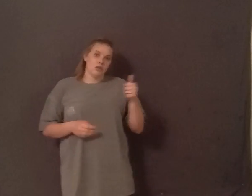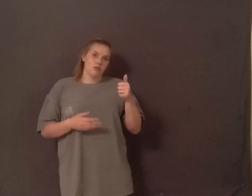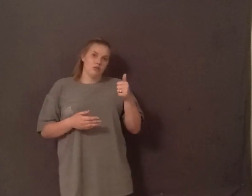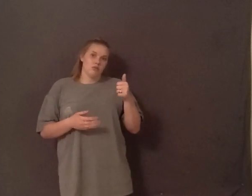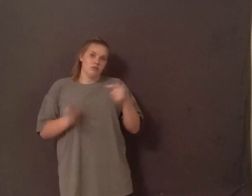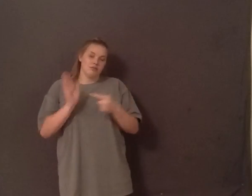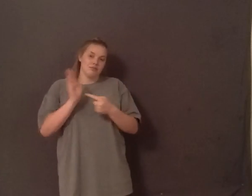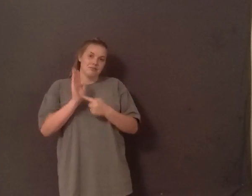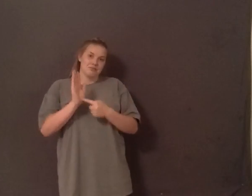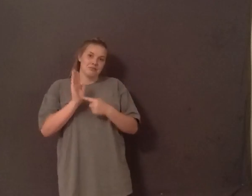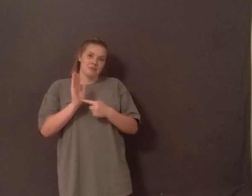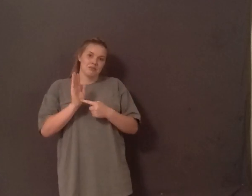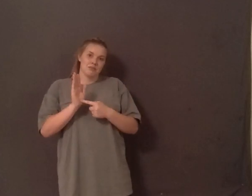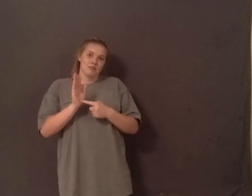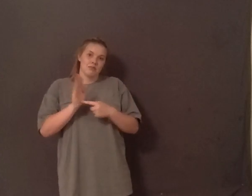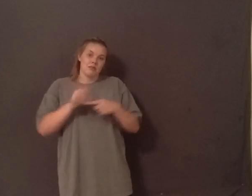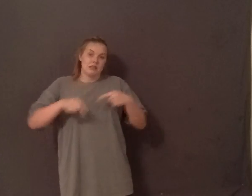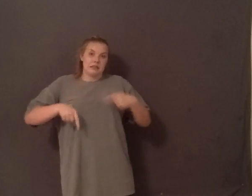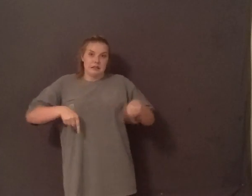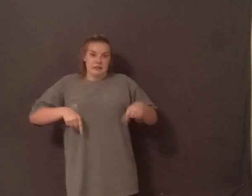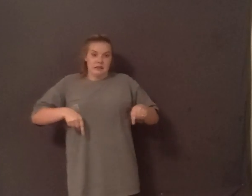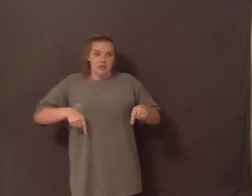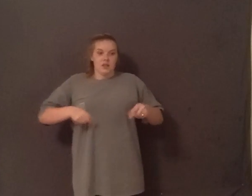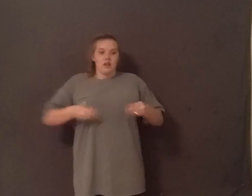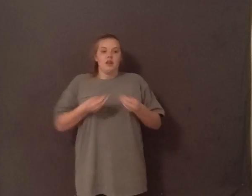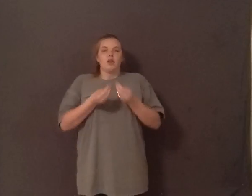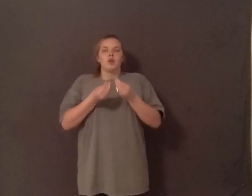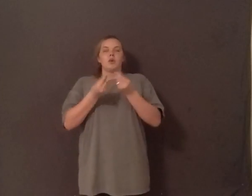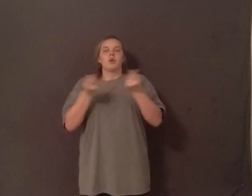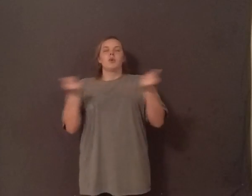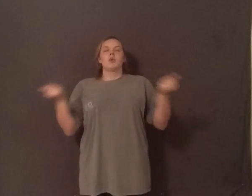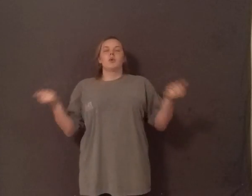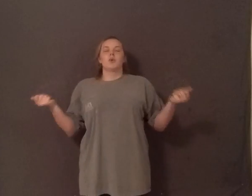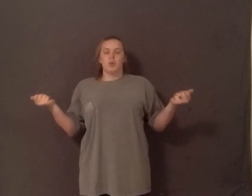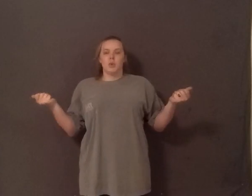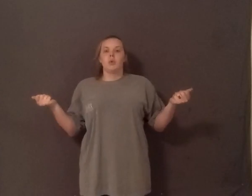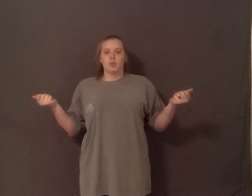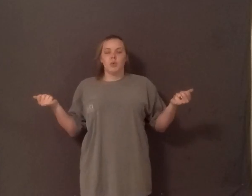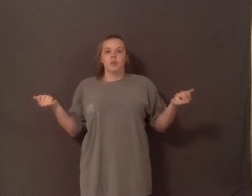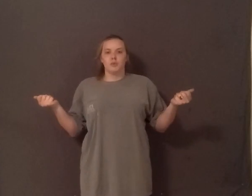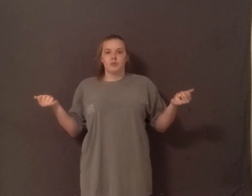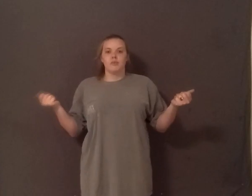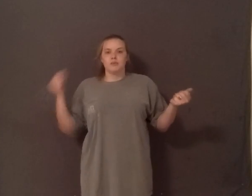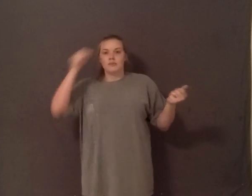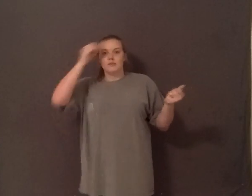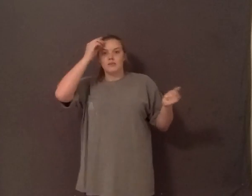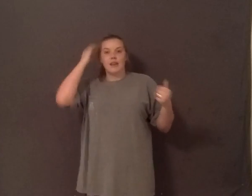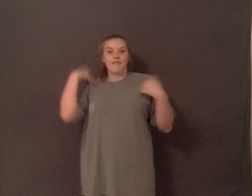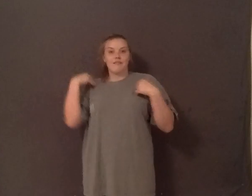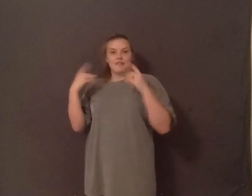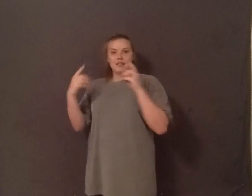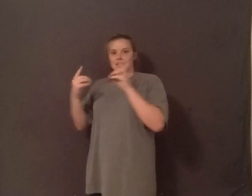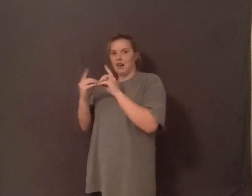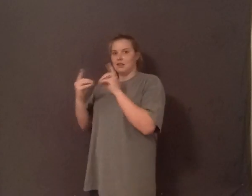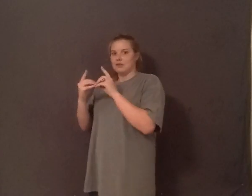of how to lose anxiety or stress in a particular situation. So let's say you have an upcoming date and you're stressed. So you would stop and say, what's